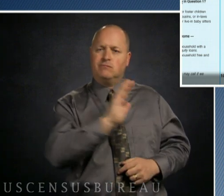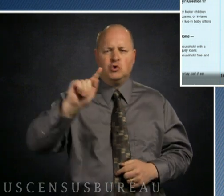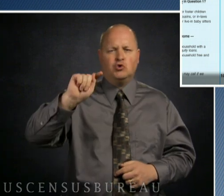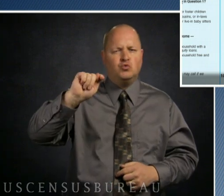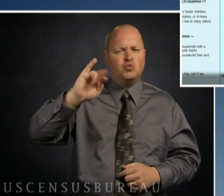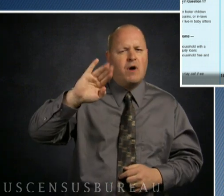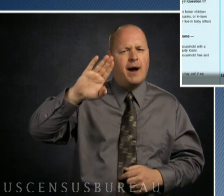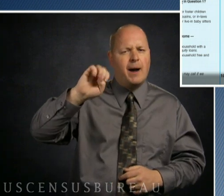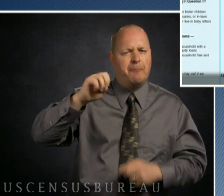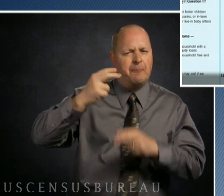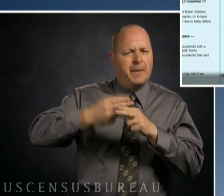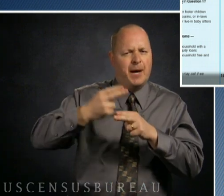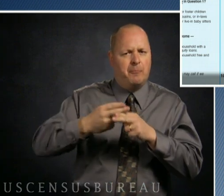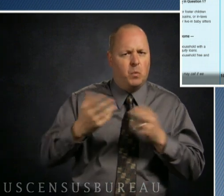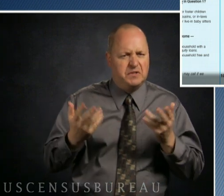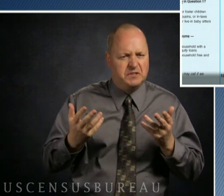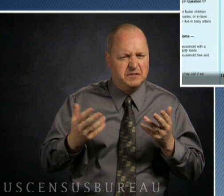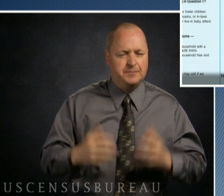tribe.